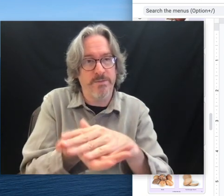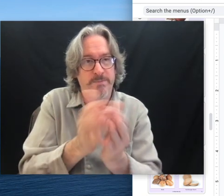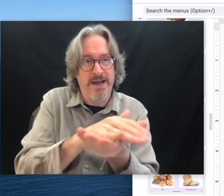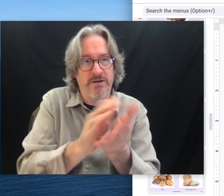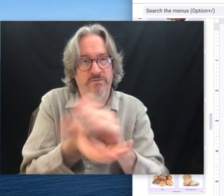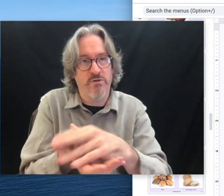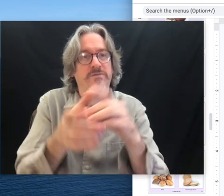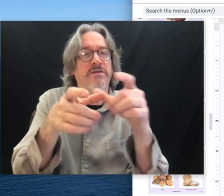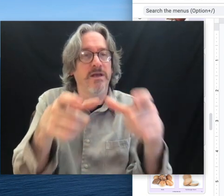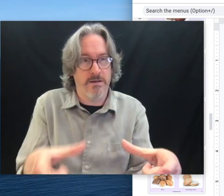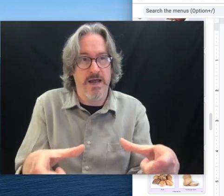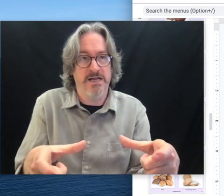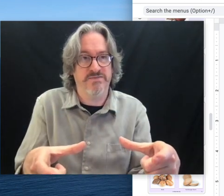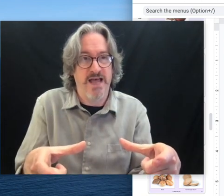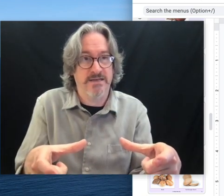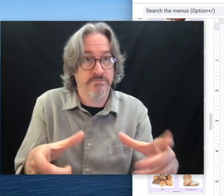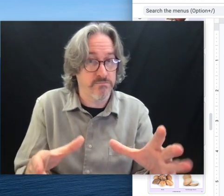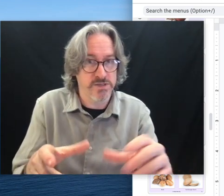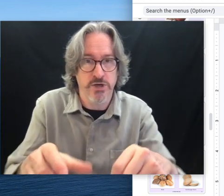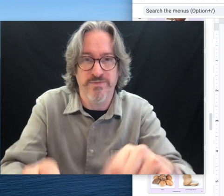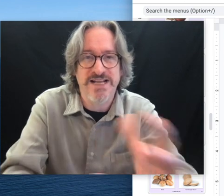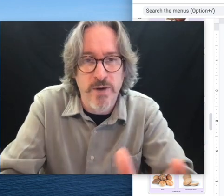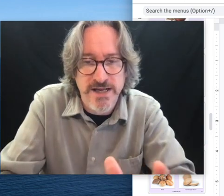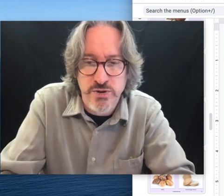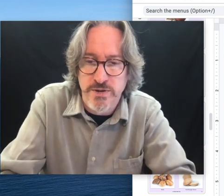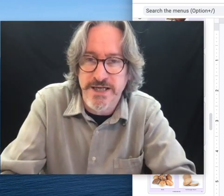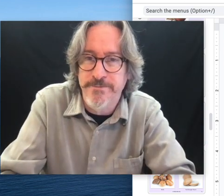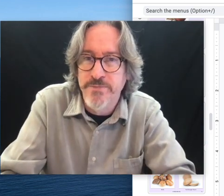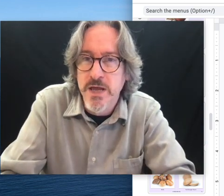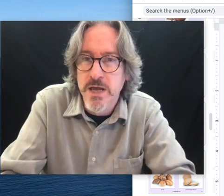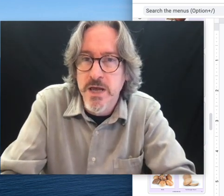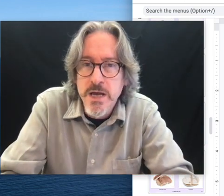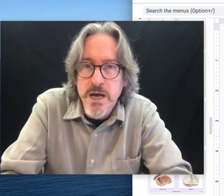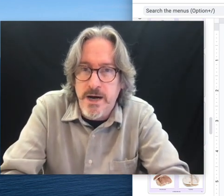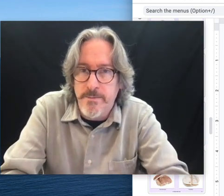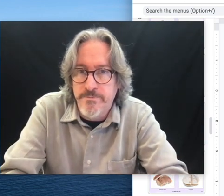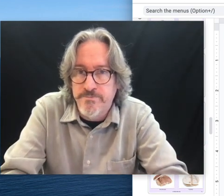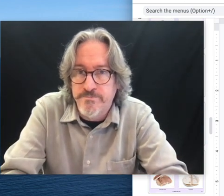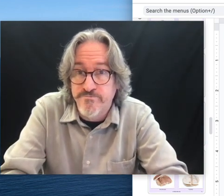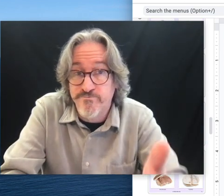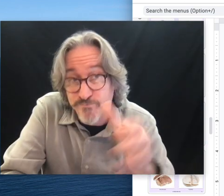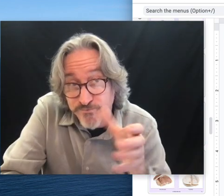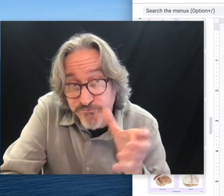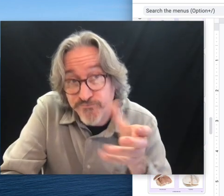you flipped it back and forth and it's flat. So that's why it's tortilla.